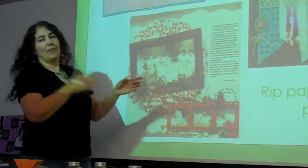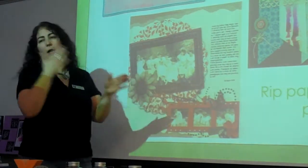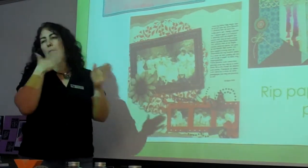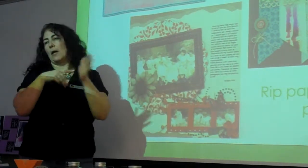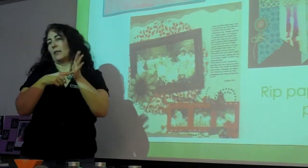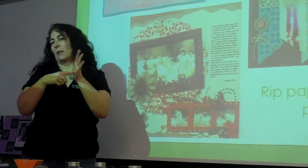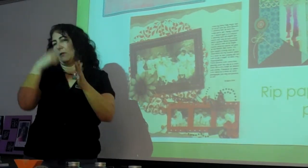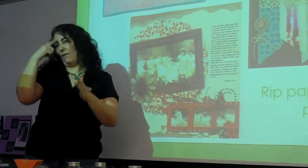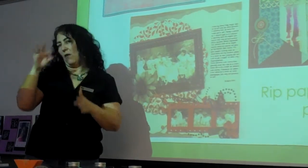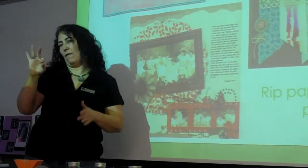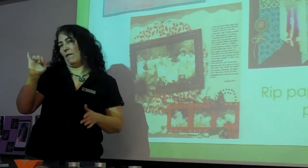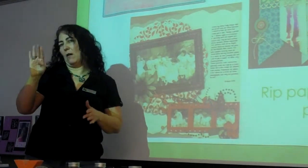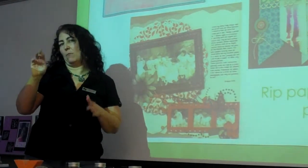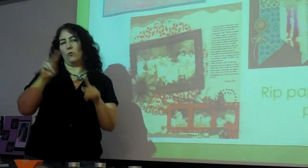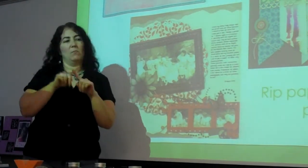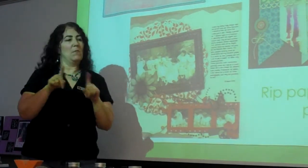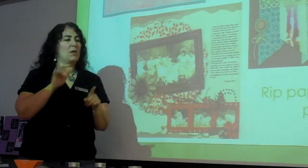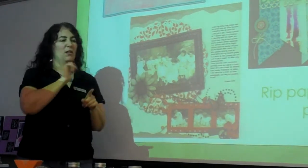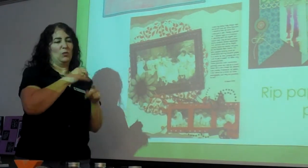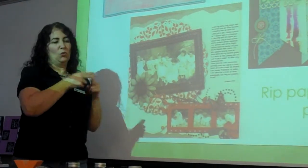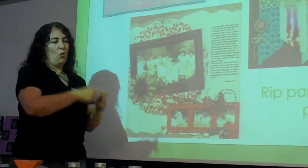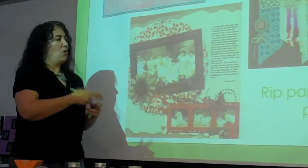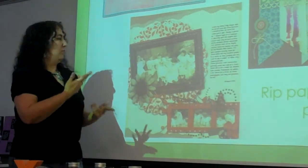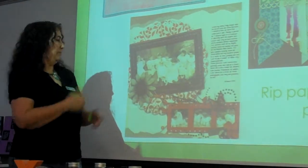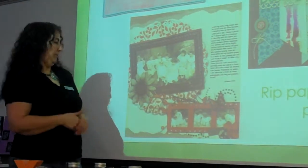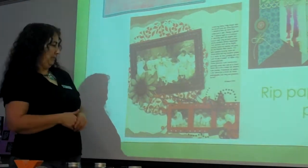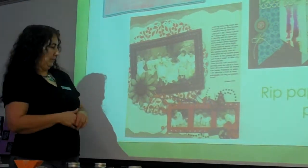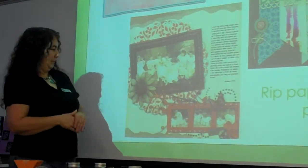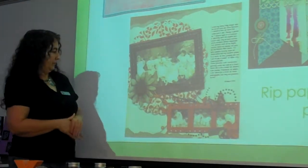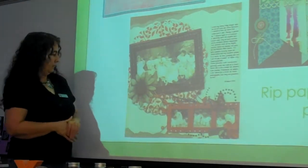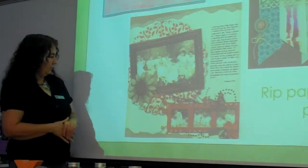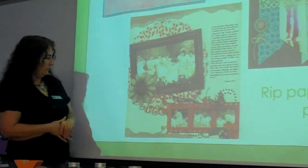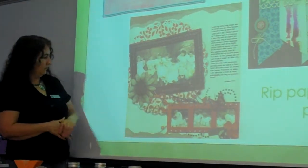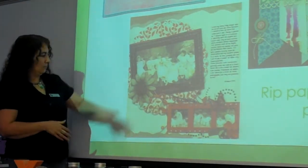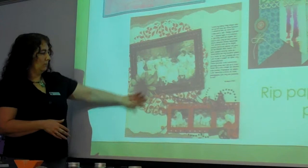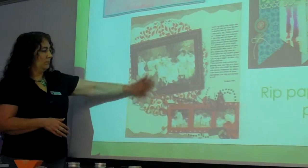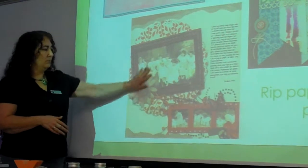see what I did this. I added different ribbons and fibers to create